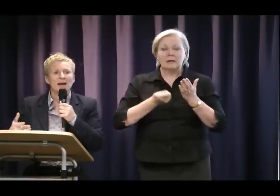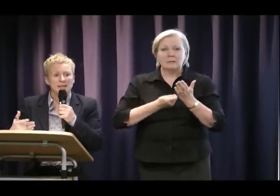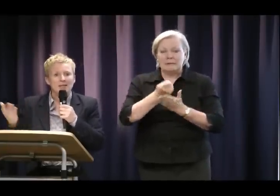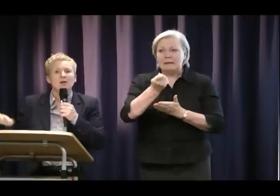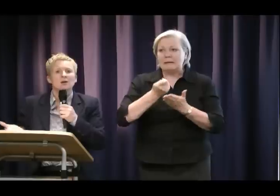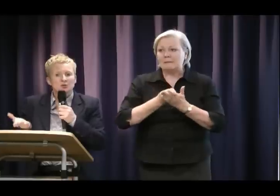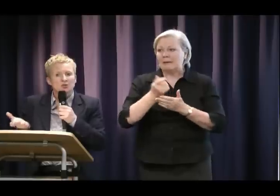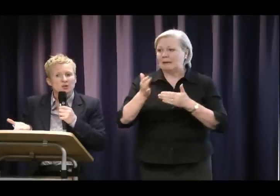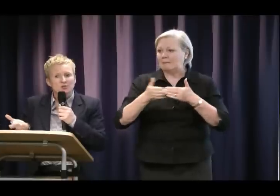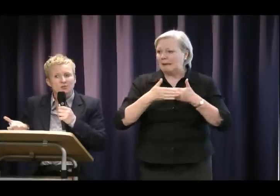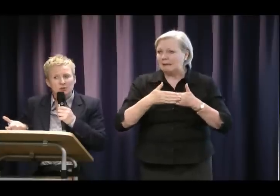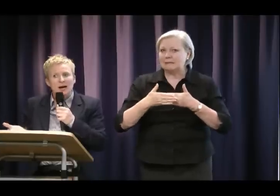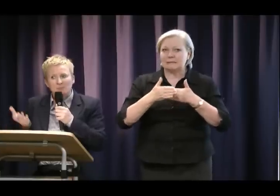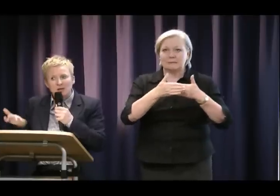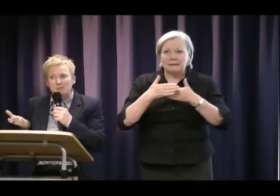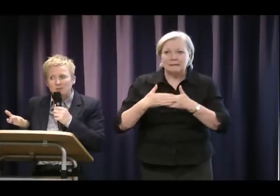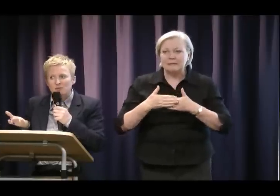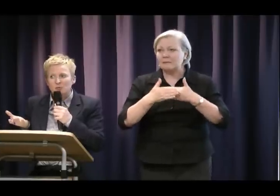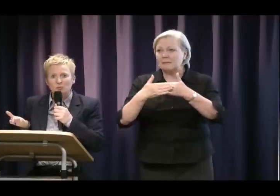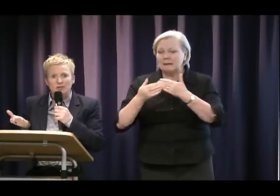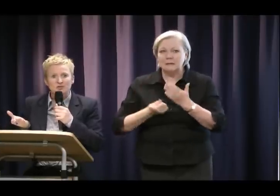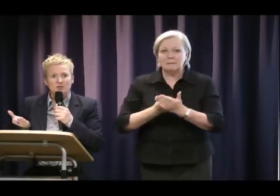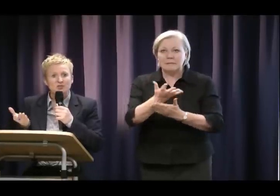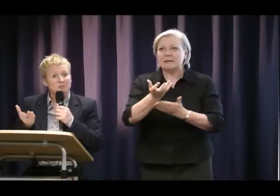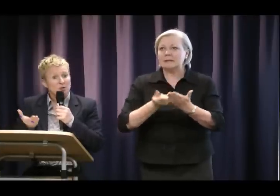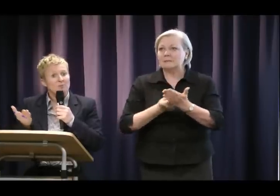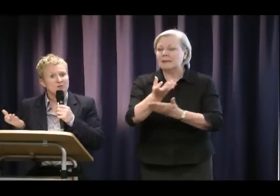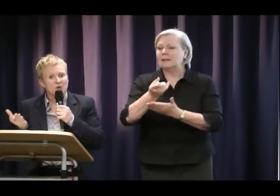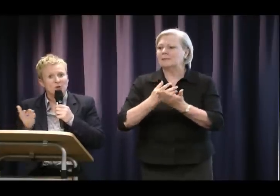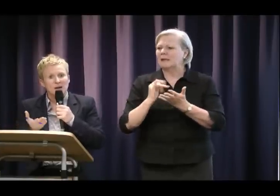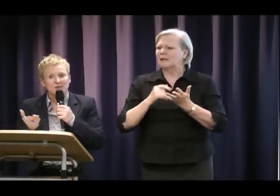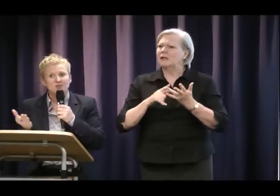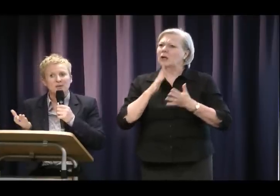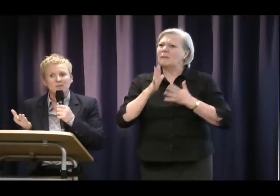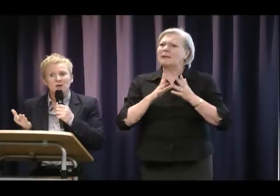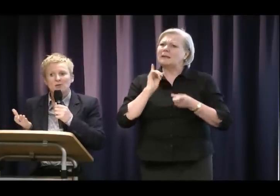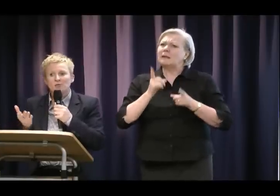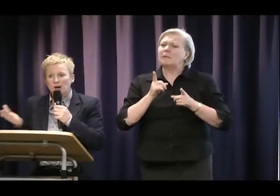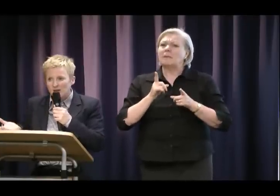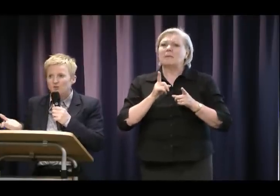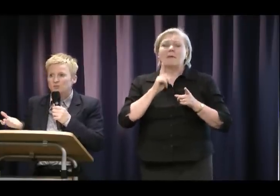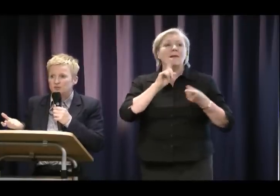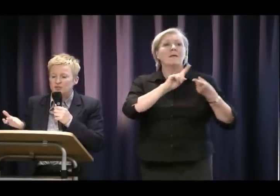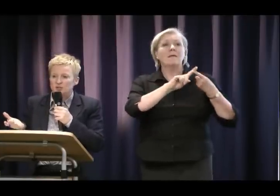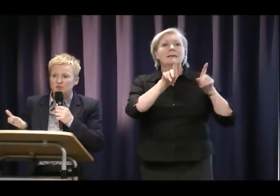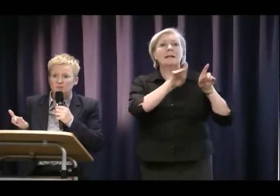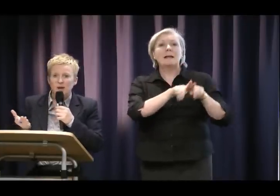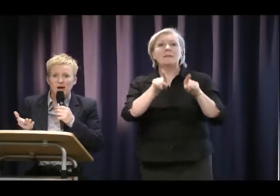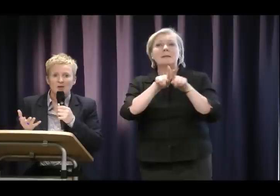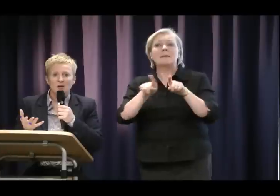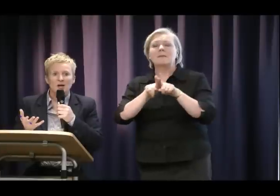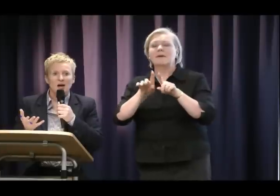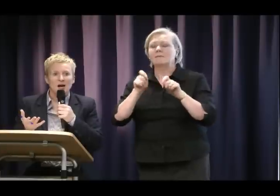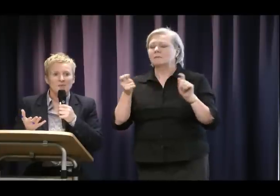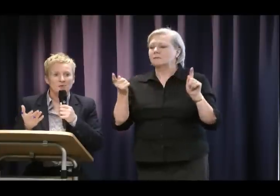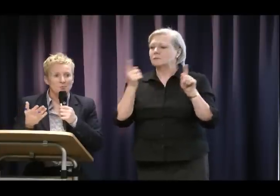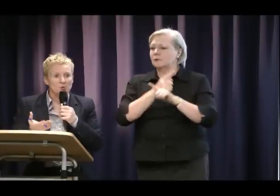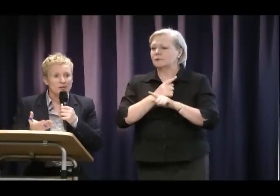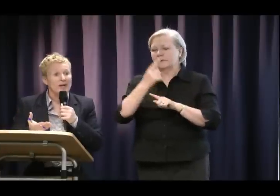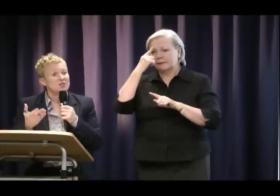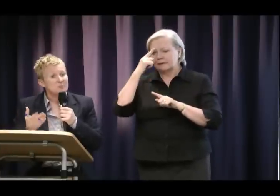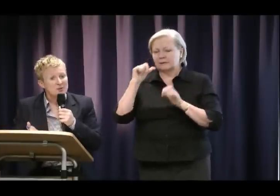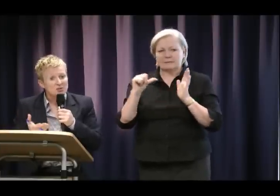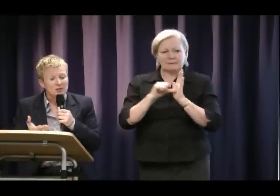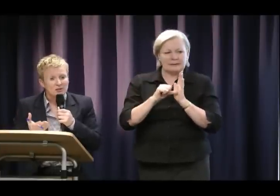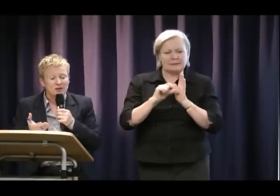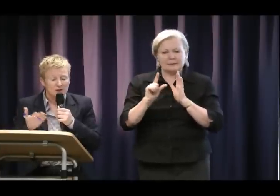of money for the upkeep of the building. So sometimes you've got to make some financial decisions about the